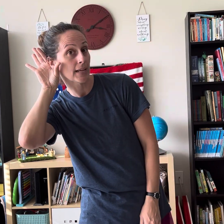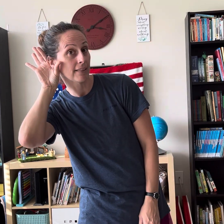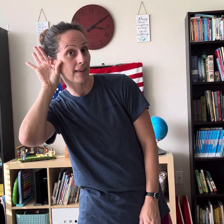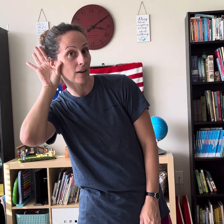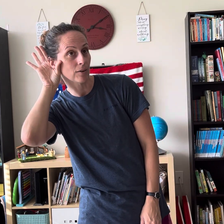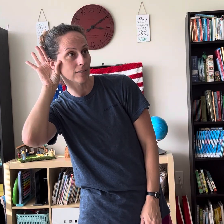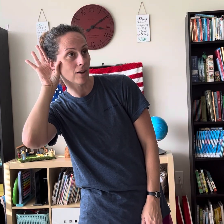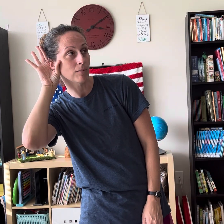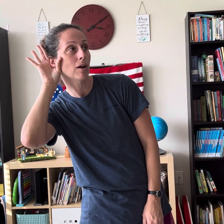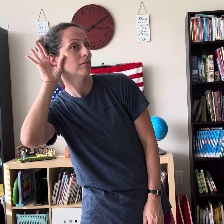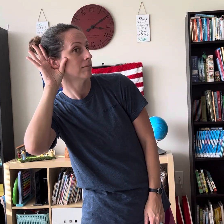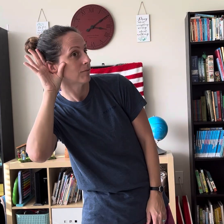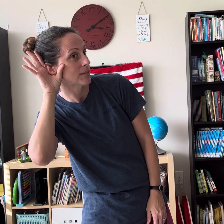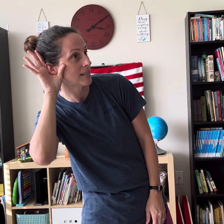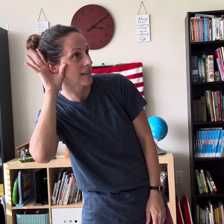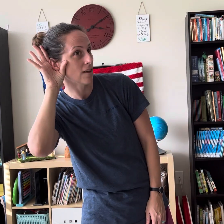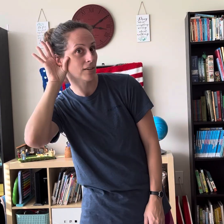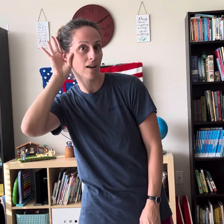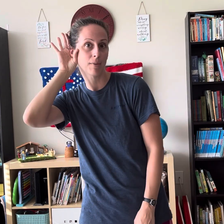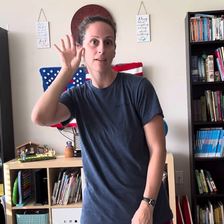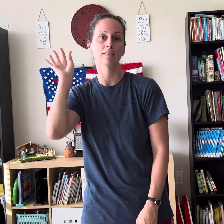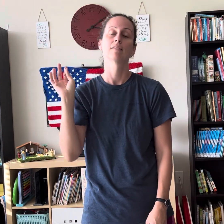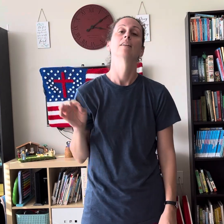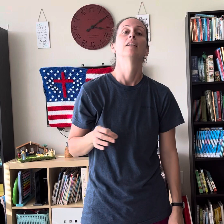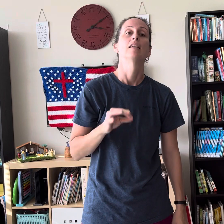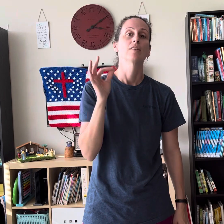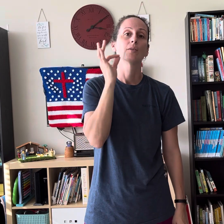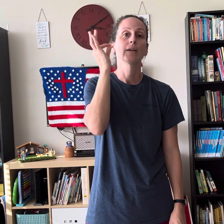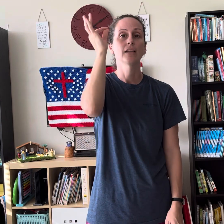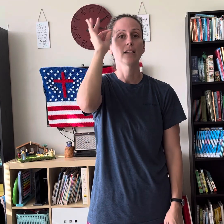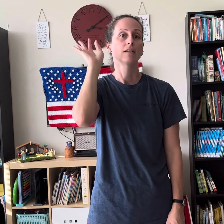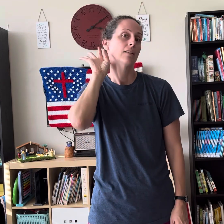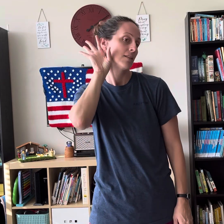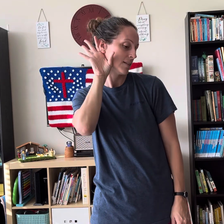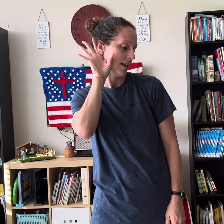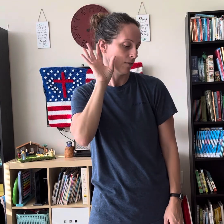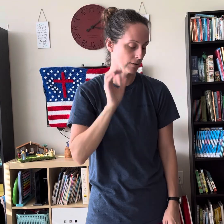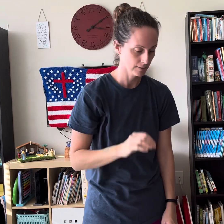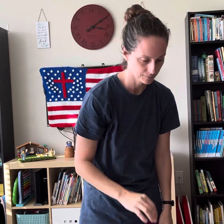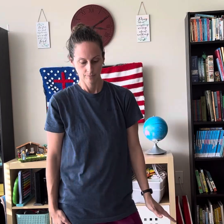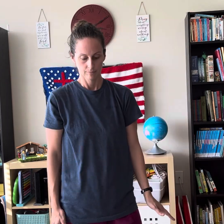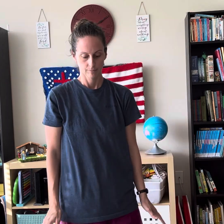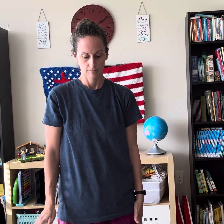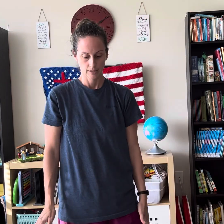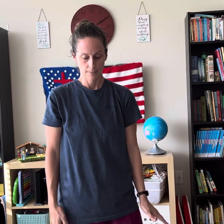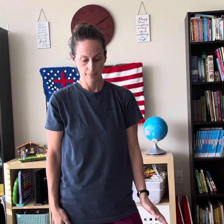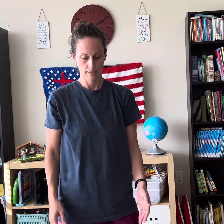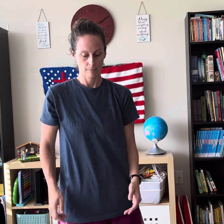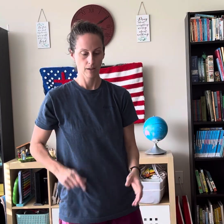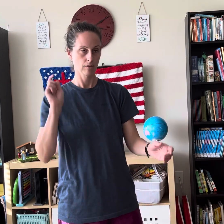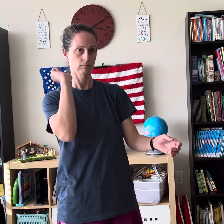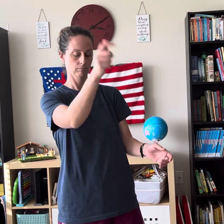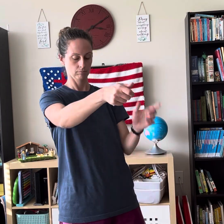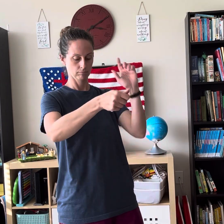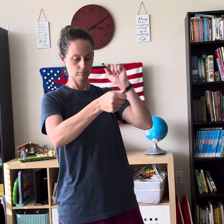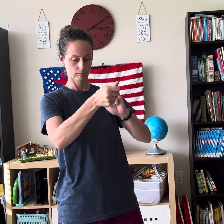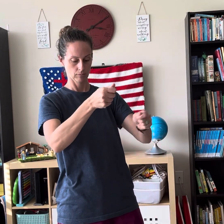like, what's the sound coming? So Indian sound. Chesapeake Bay,